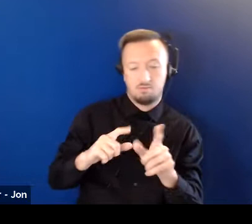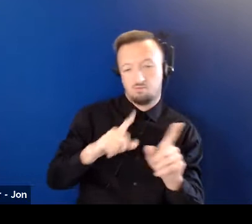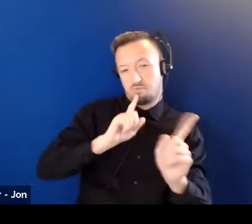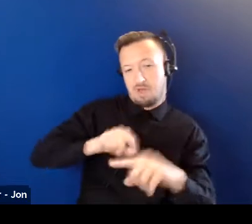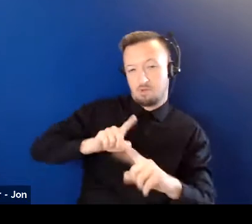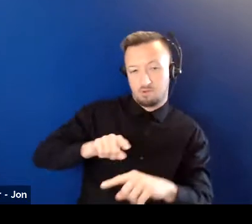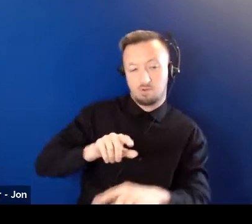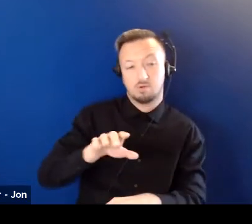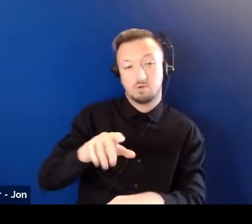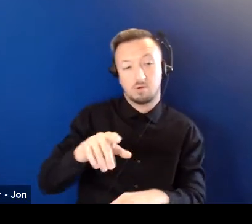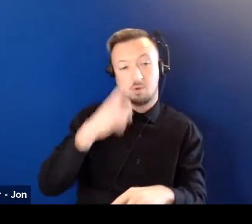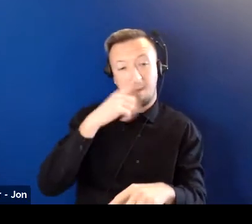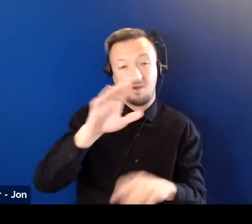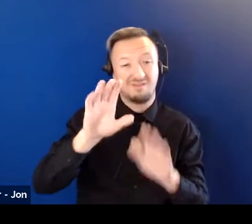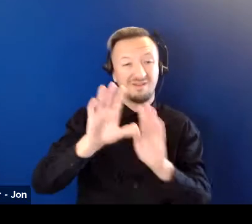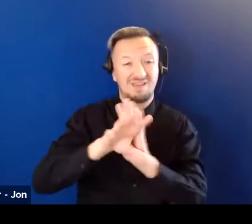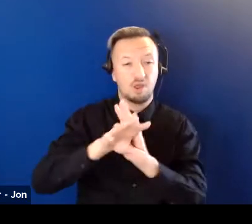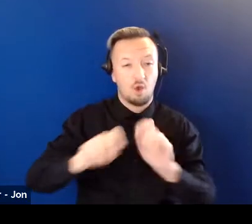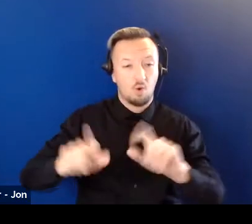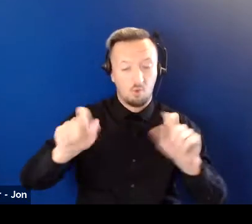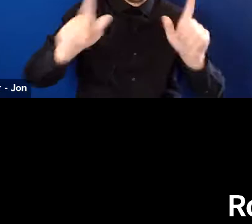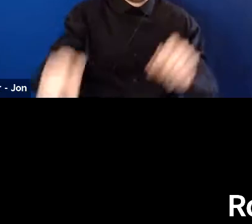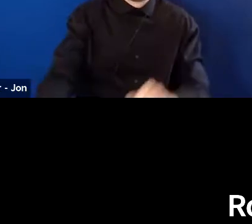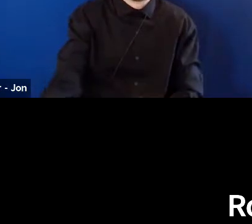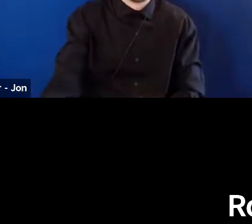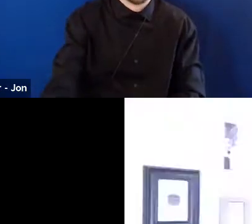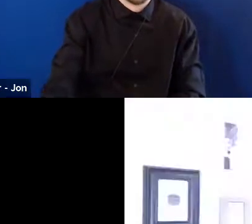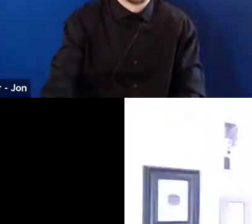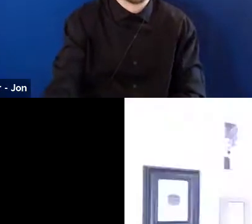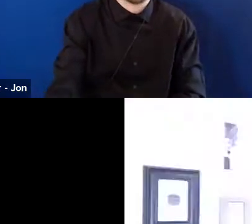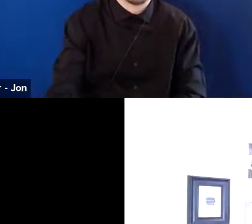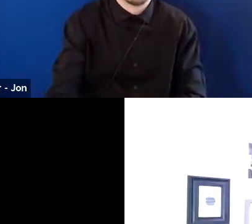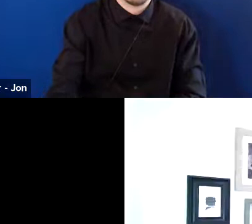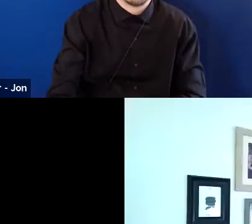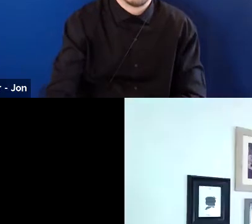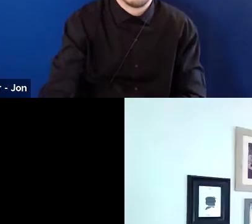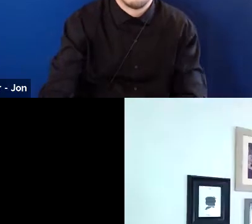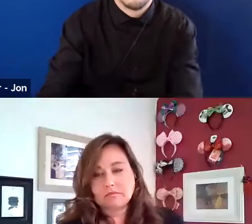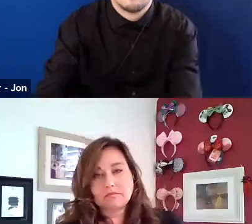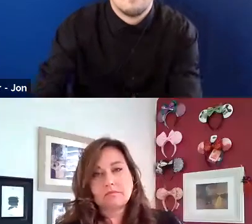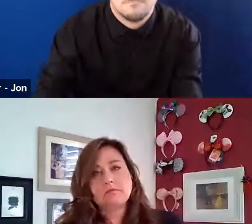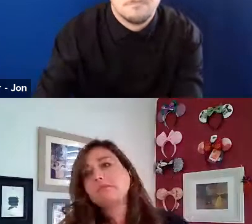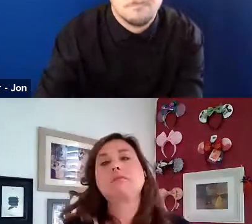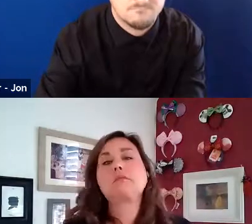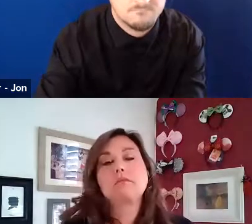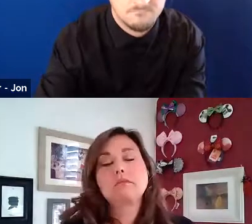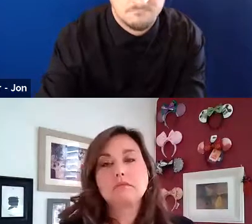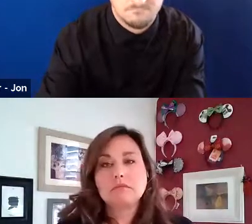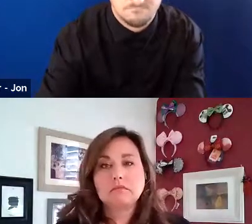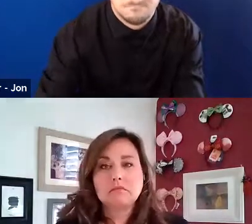to turn on their videos so that as these questions come up, I'm going to ask some of